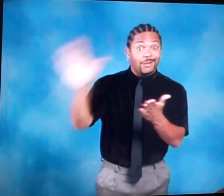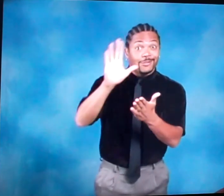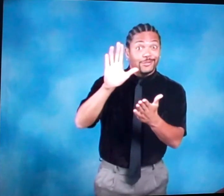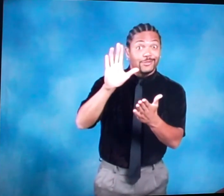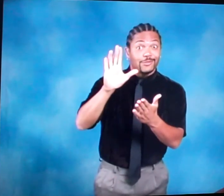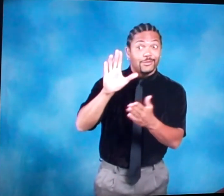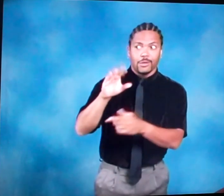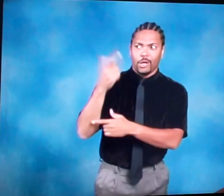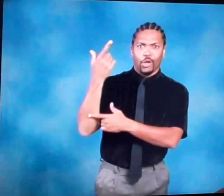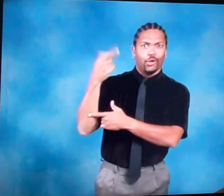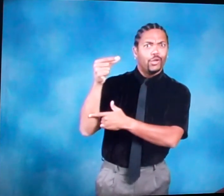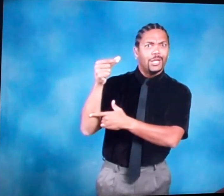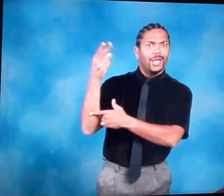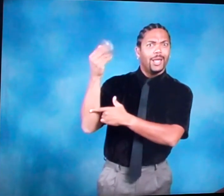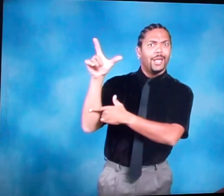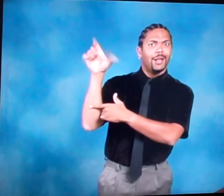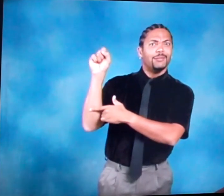backgrounds that they come from.